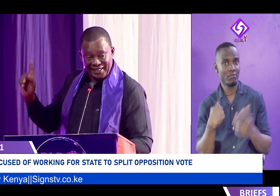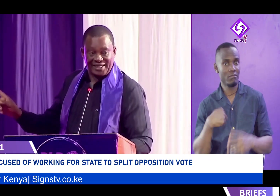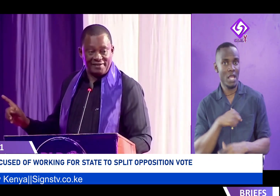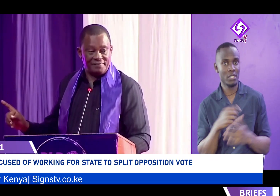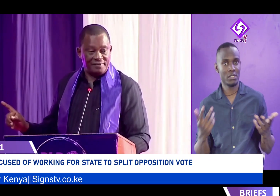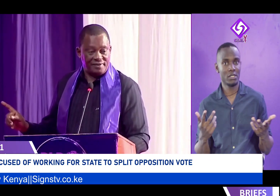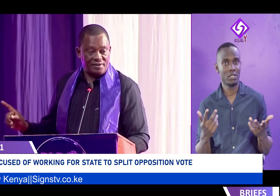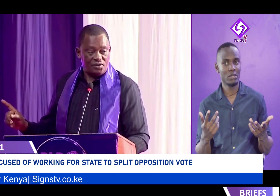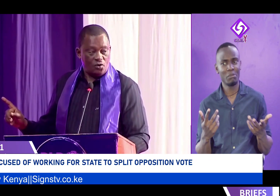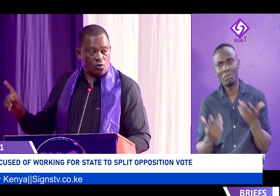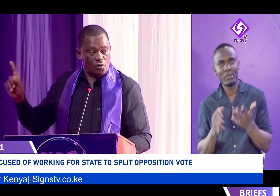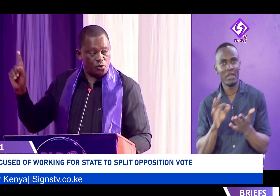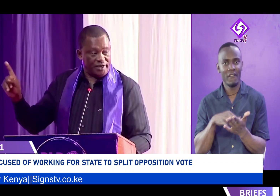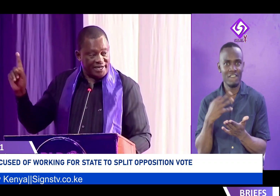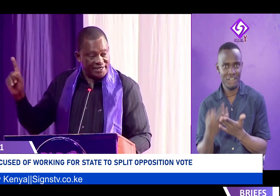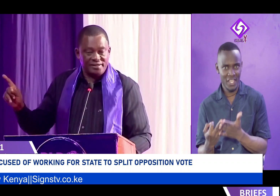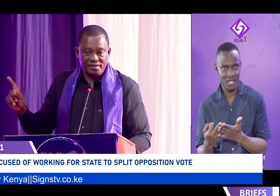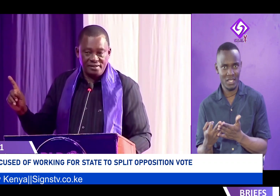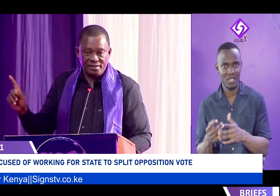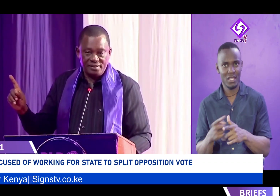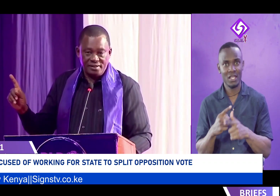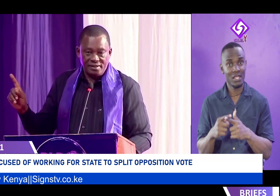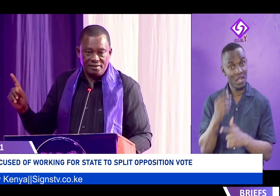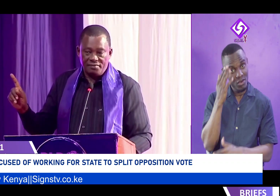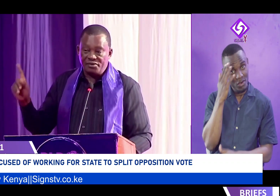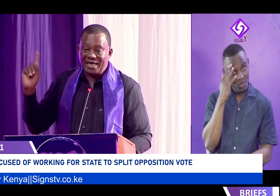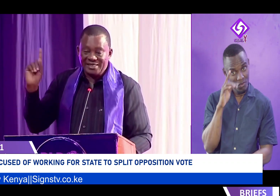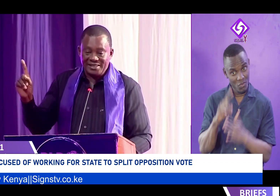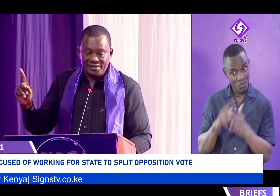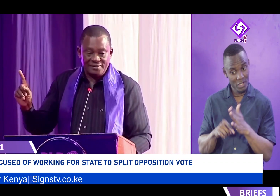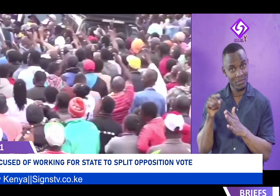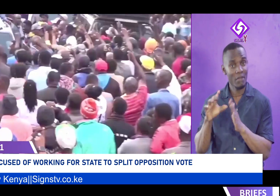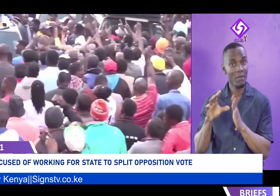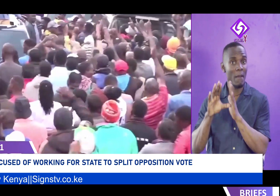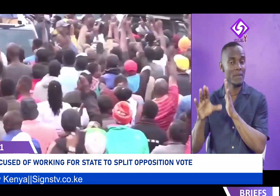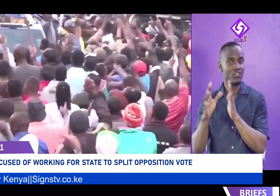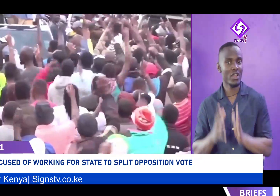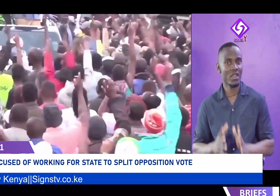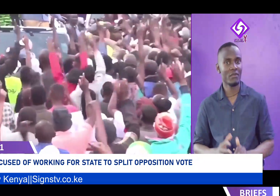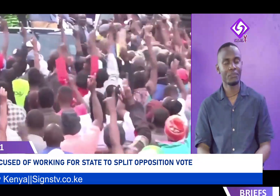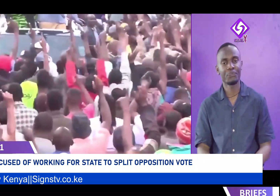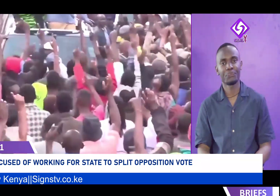akiteleza, huyo mjue ni nani? Msaliti. Waliamua one time.